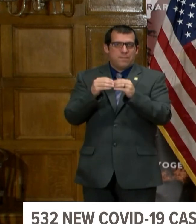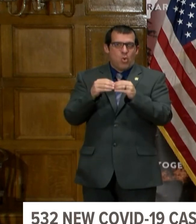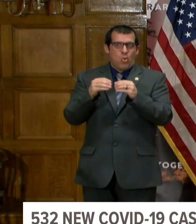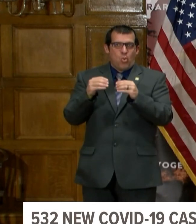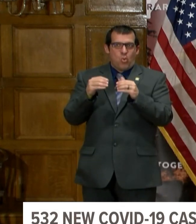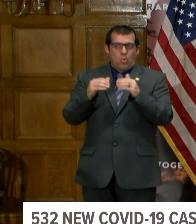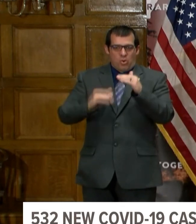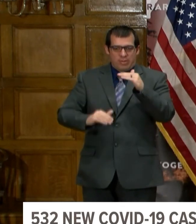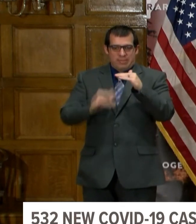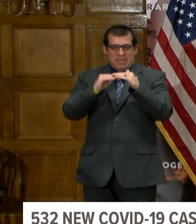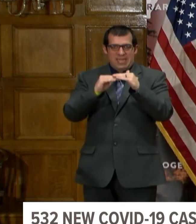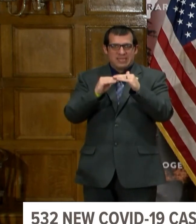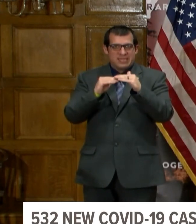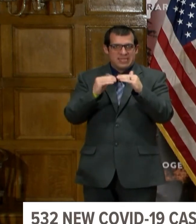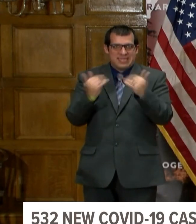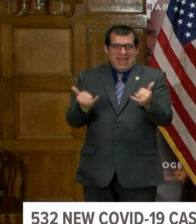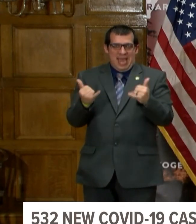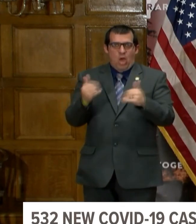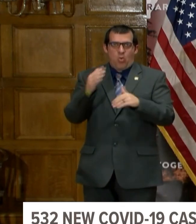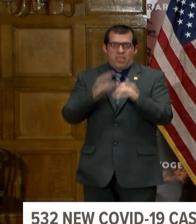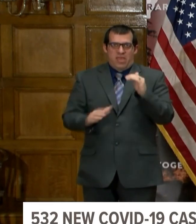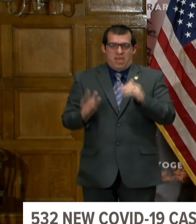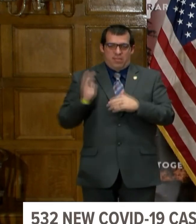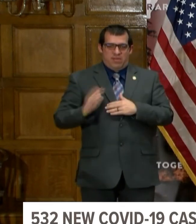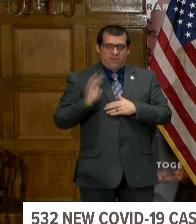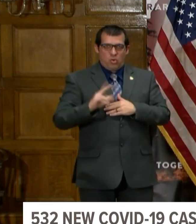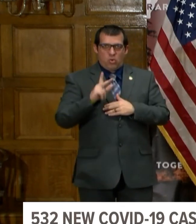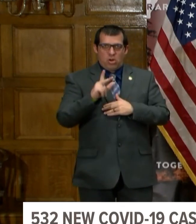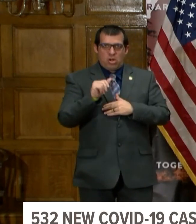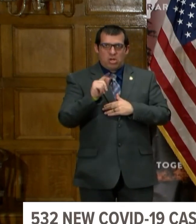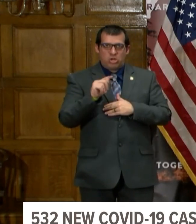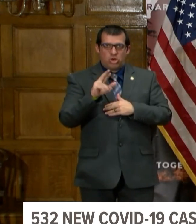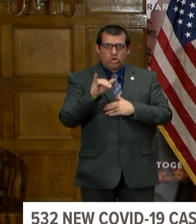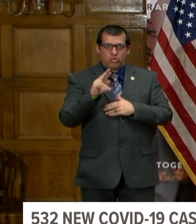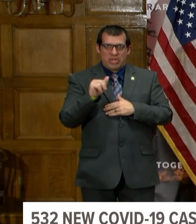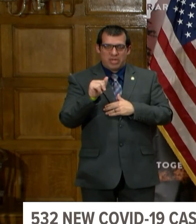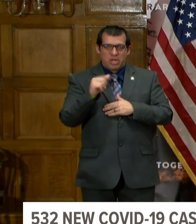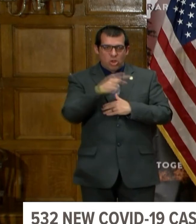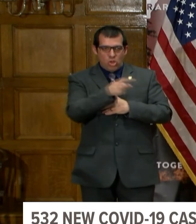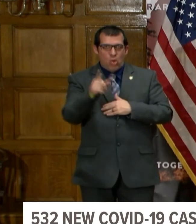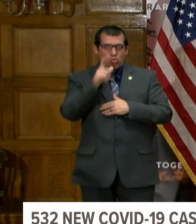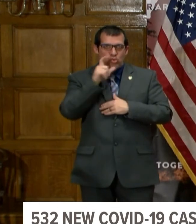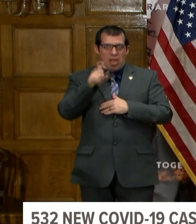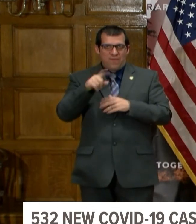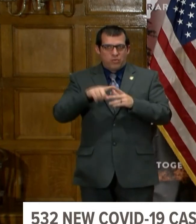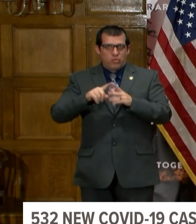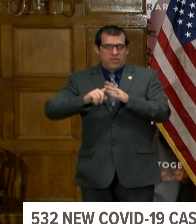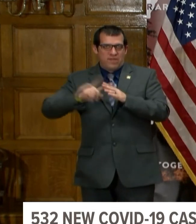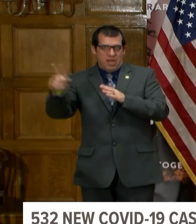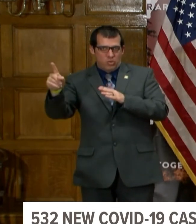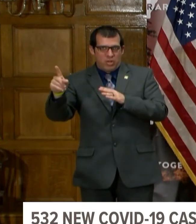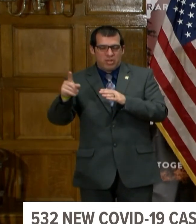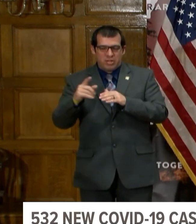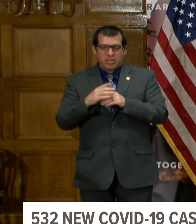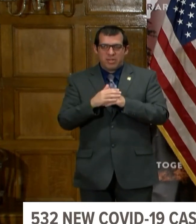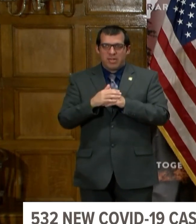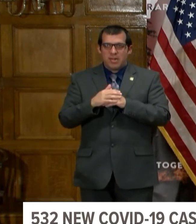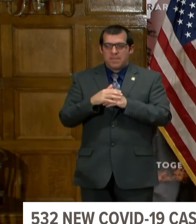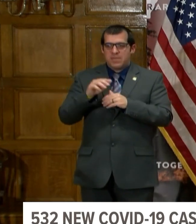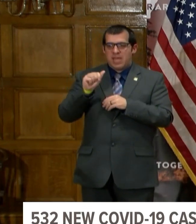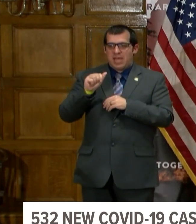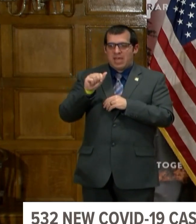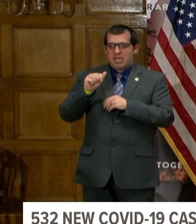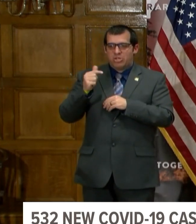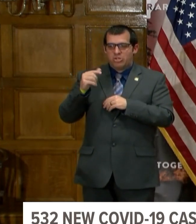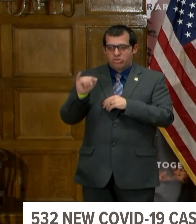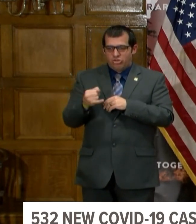than they had during Katrina for handling those that are displaced. But A.J. Gary,